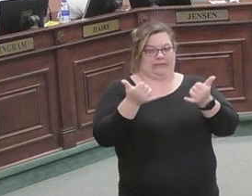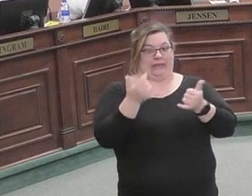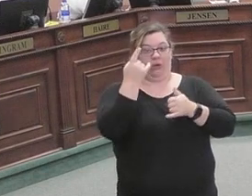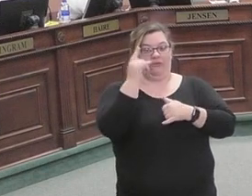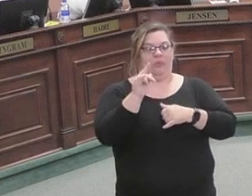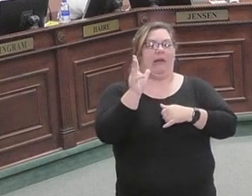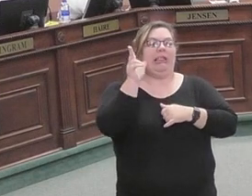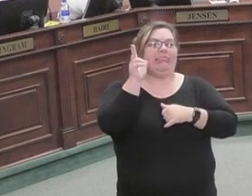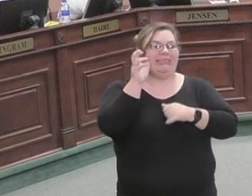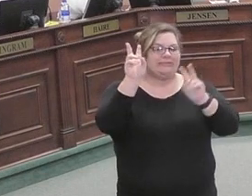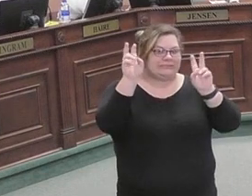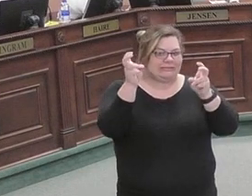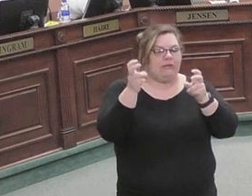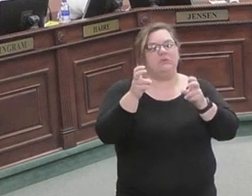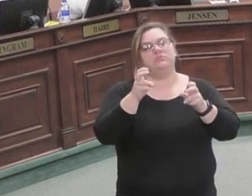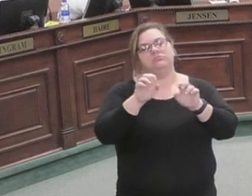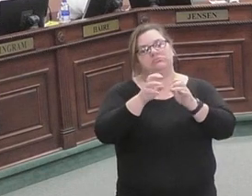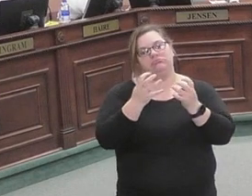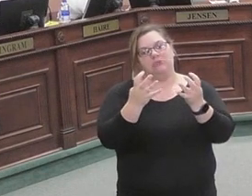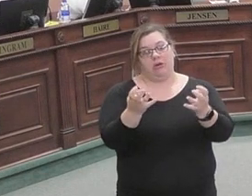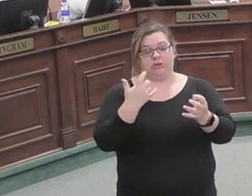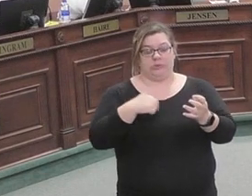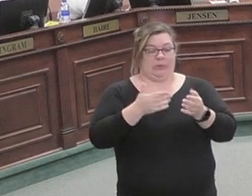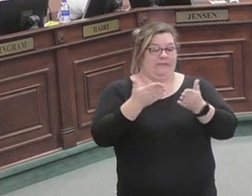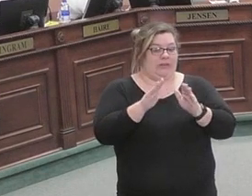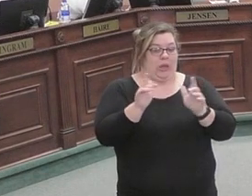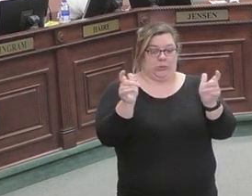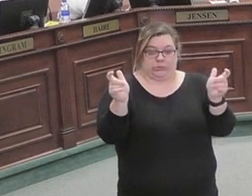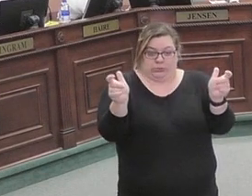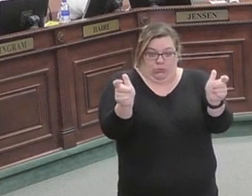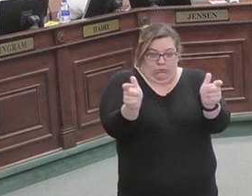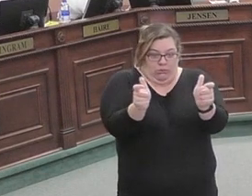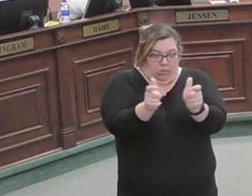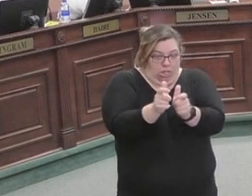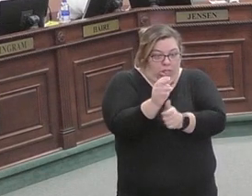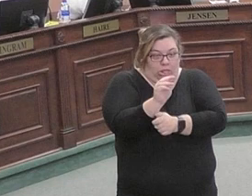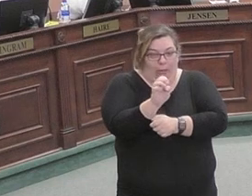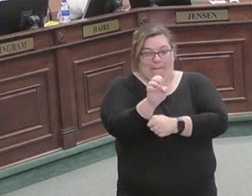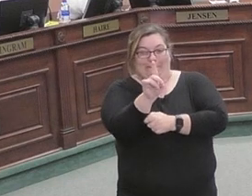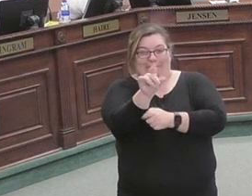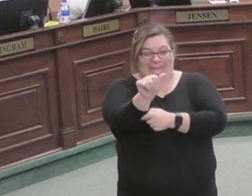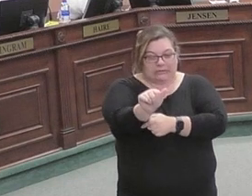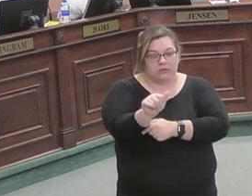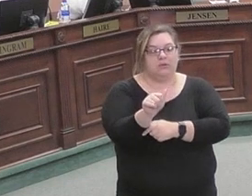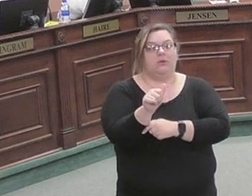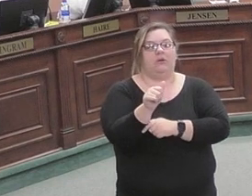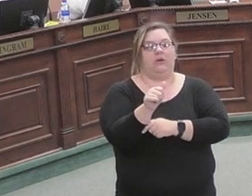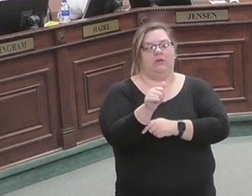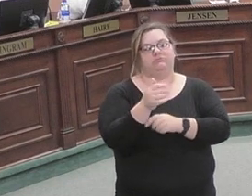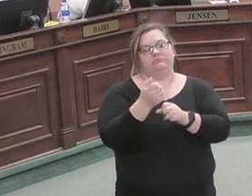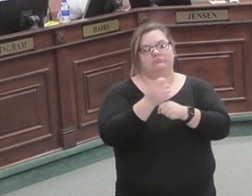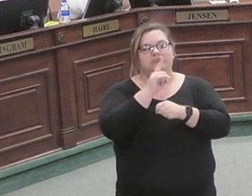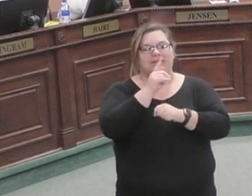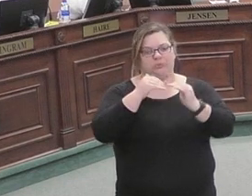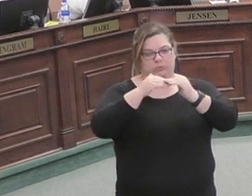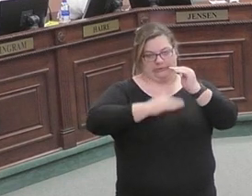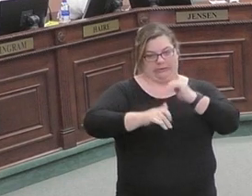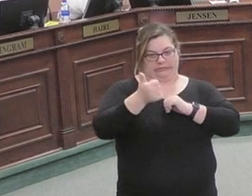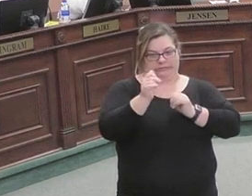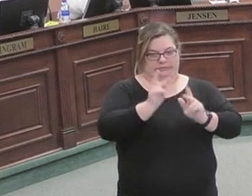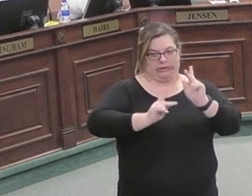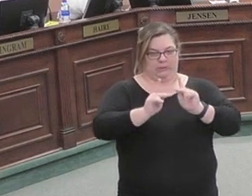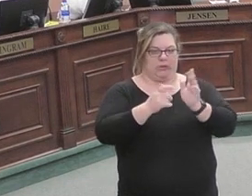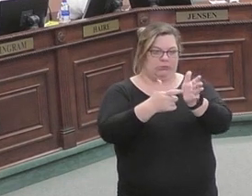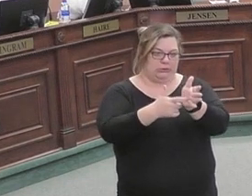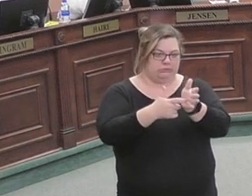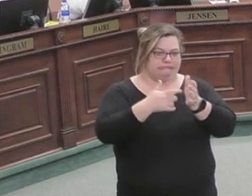have allowed a small number of media to come in here so that we could keep that social distancing and gathering of less than 10 in adherence with the governor's